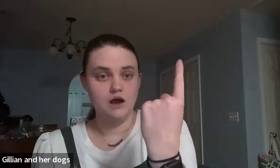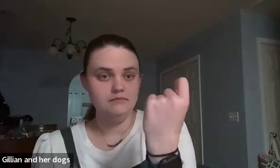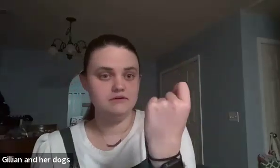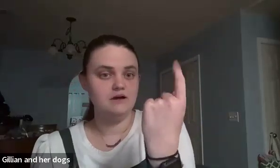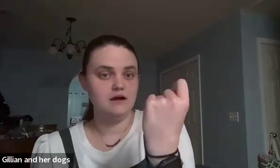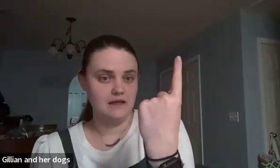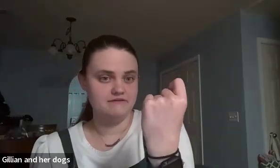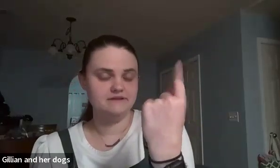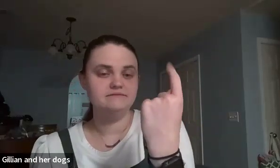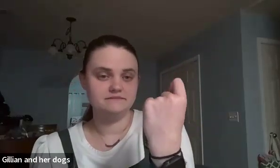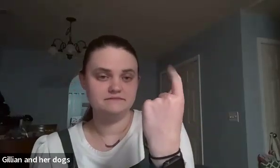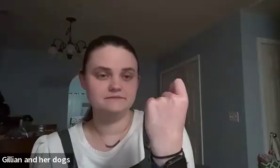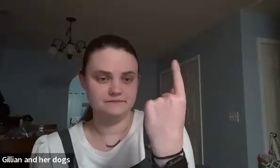up, 11.